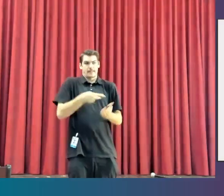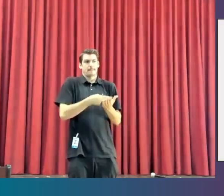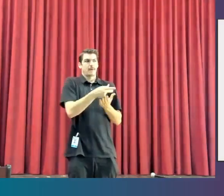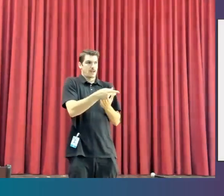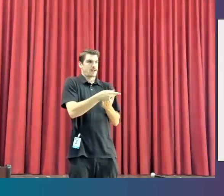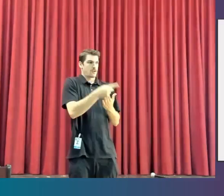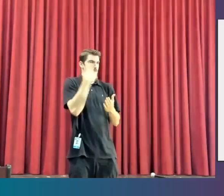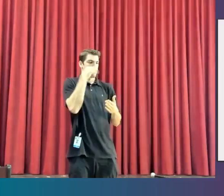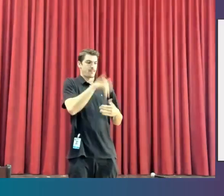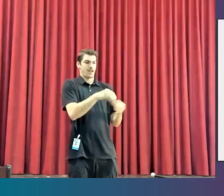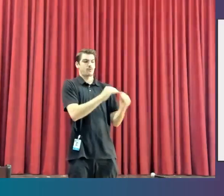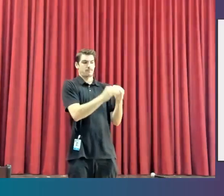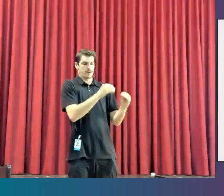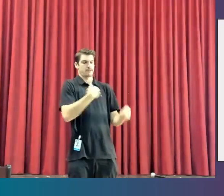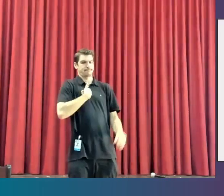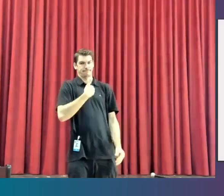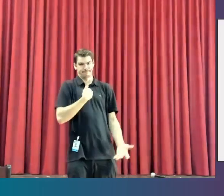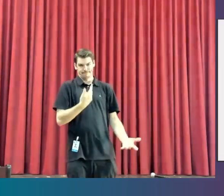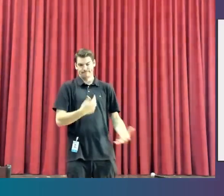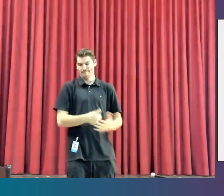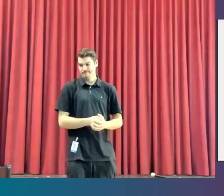that repair.